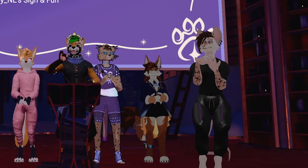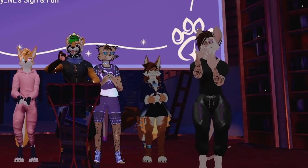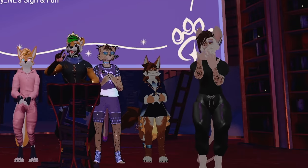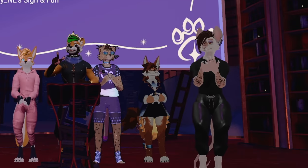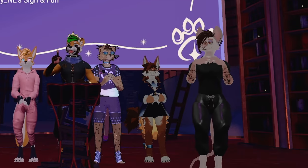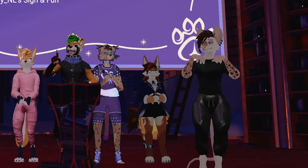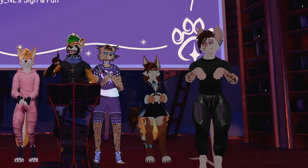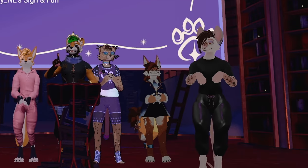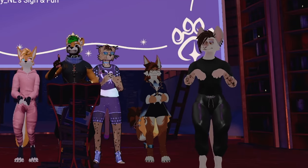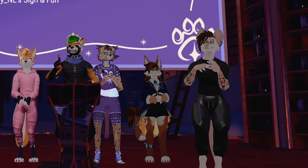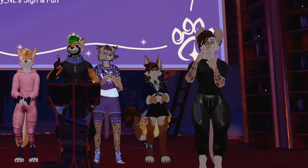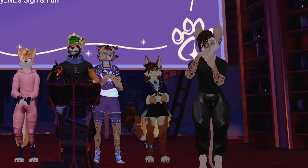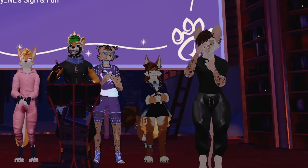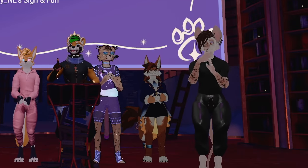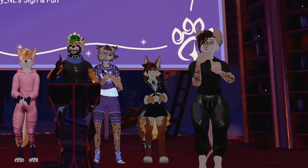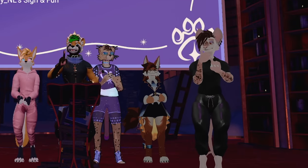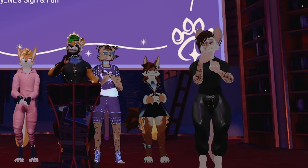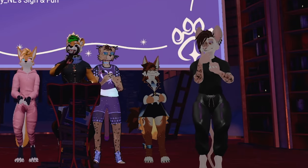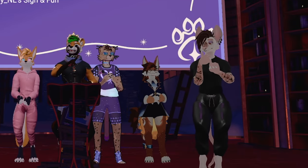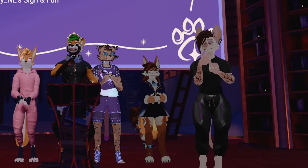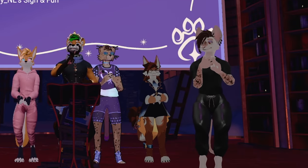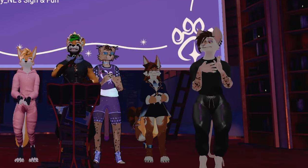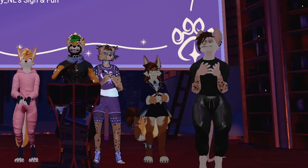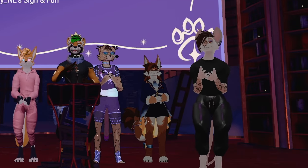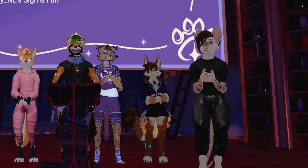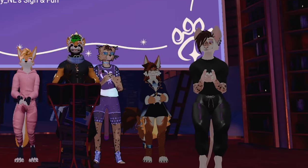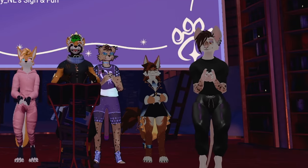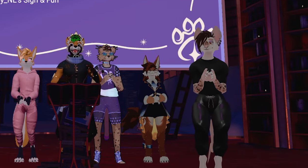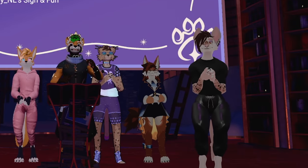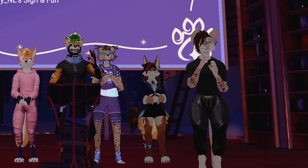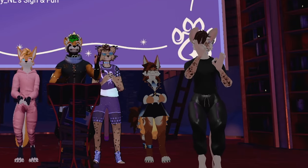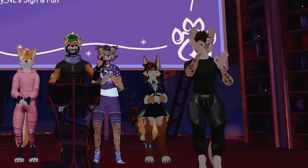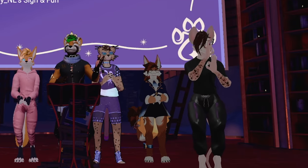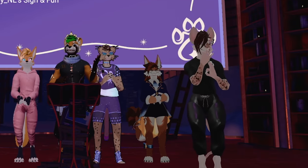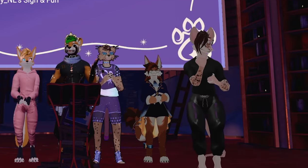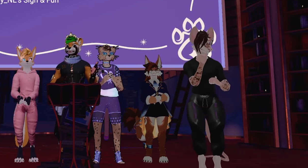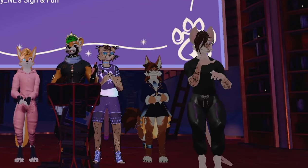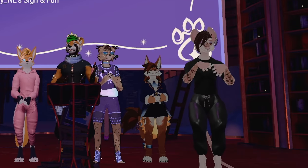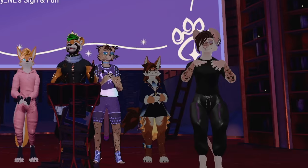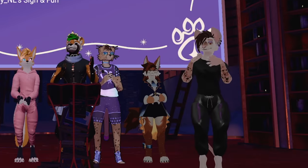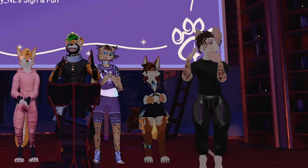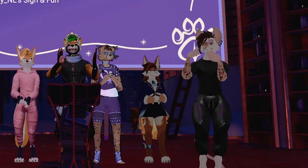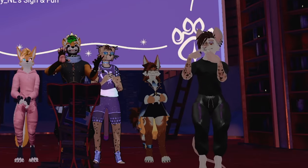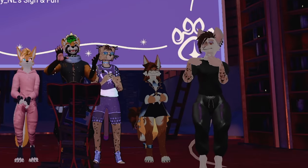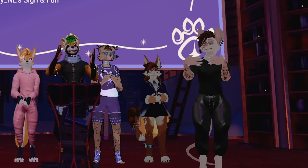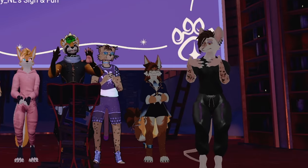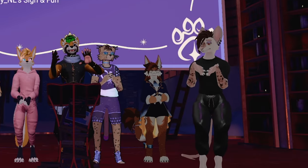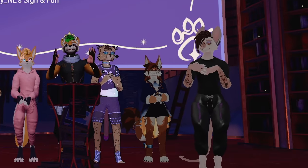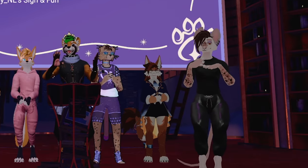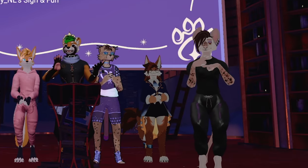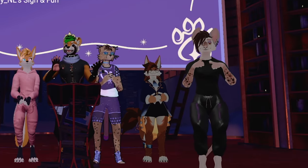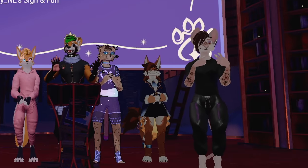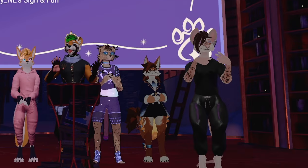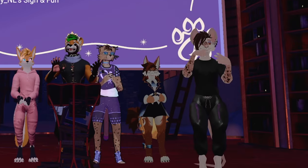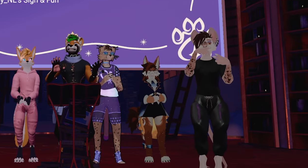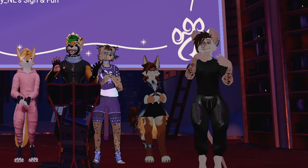know, I'm not 100% sure if Mr. Dummies has, but I know the experimental world has a shader motion avatar that you can see a 3D model of how these signs